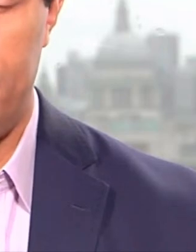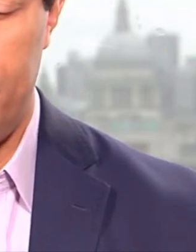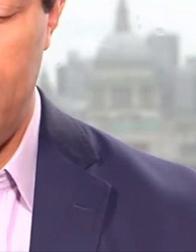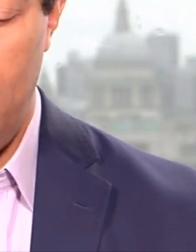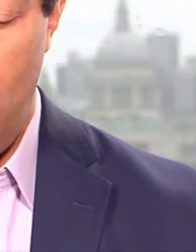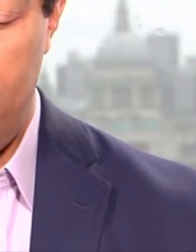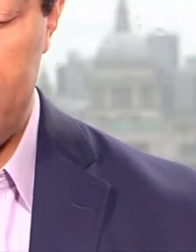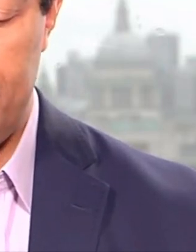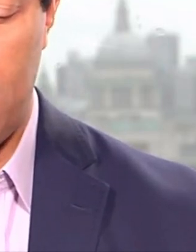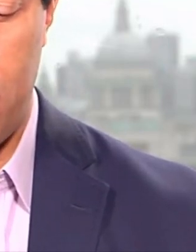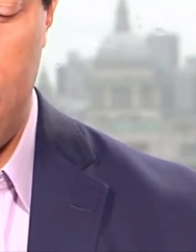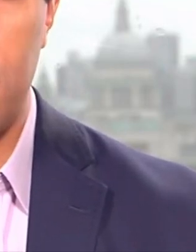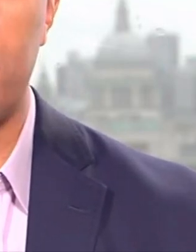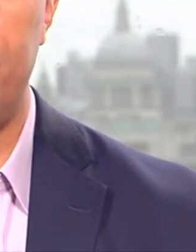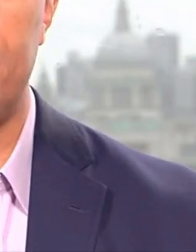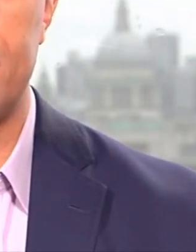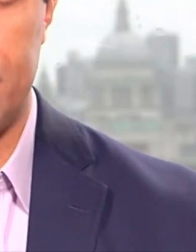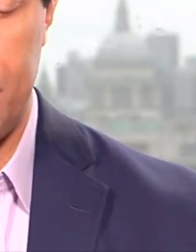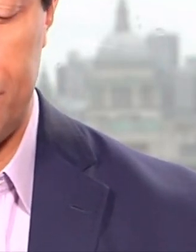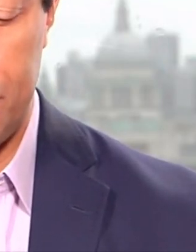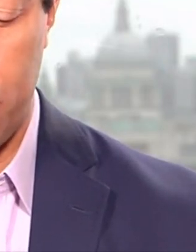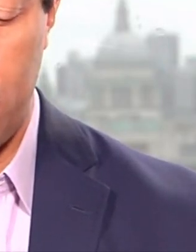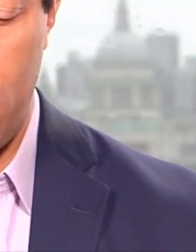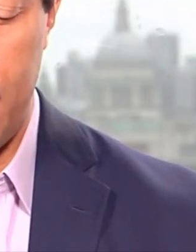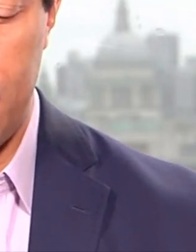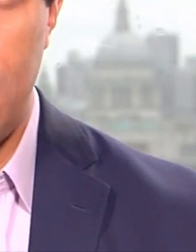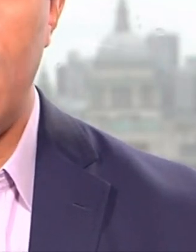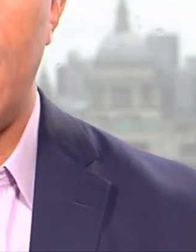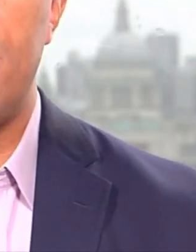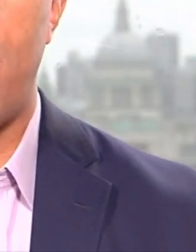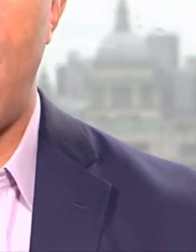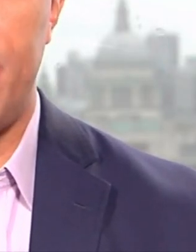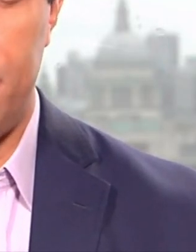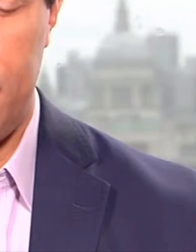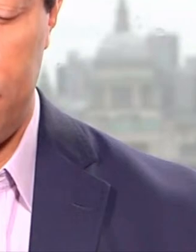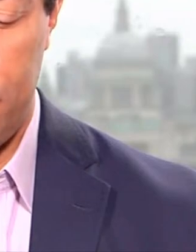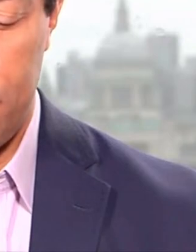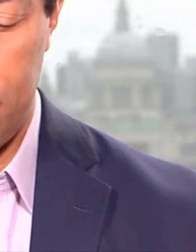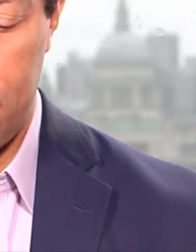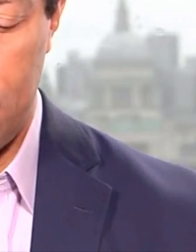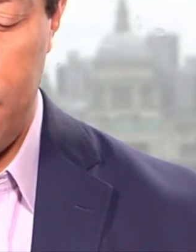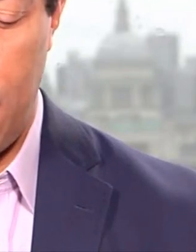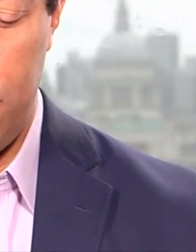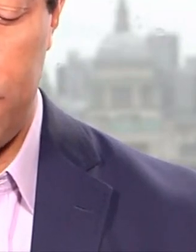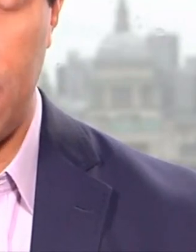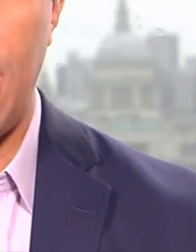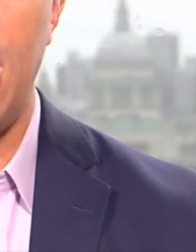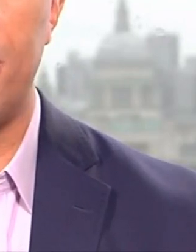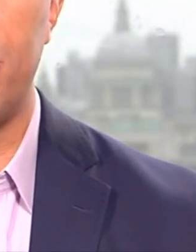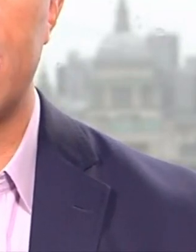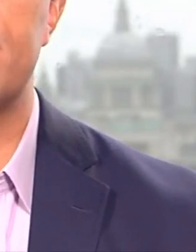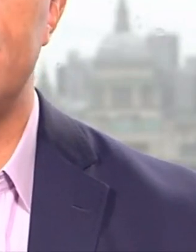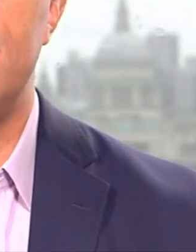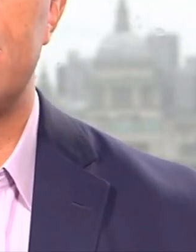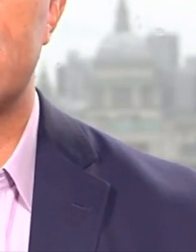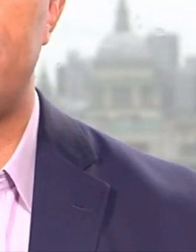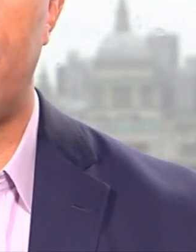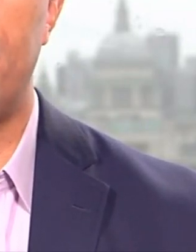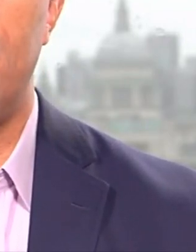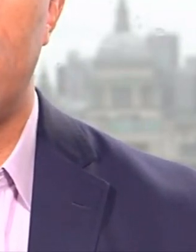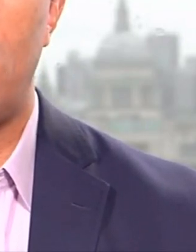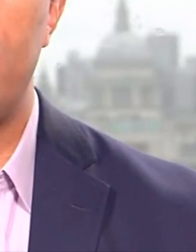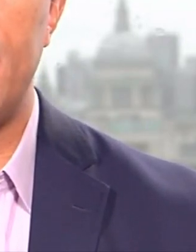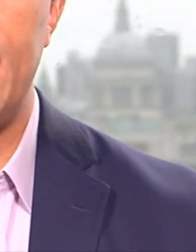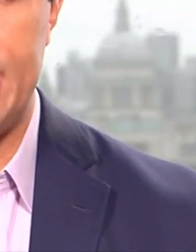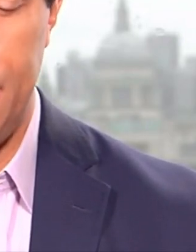program opens its credited research certificates worldwide to private entities that use AWS to